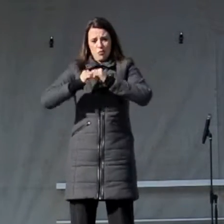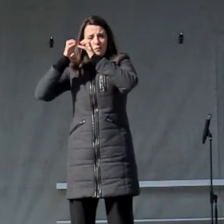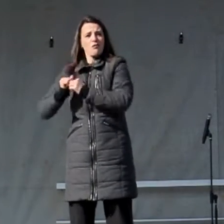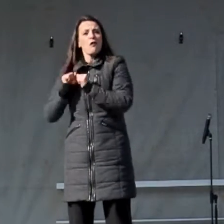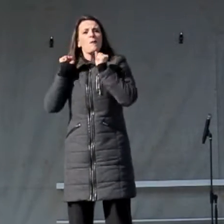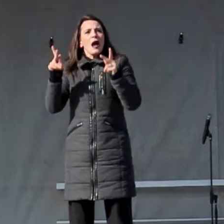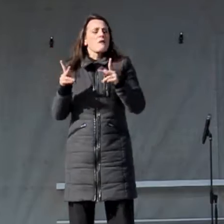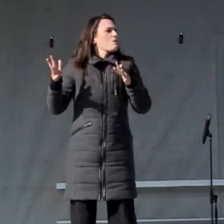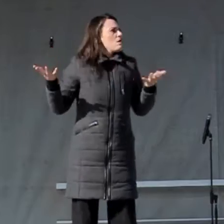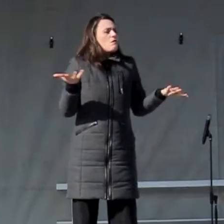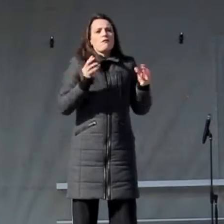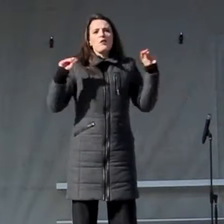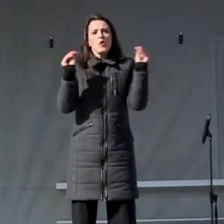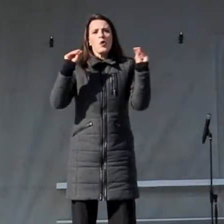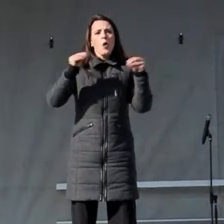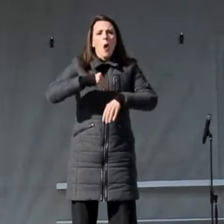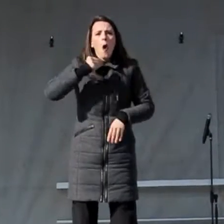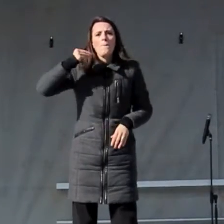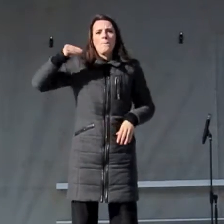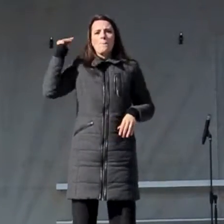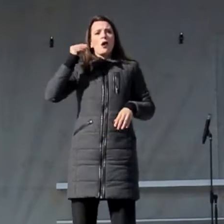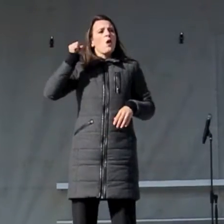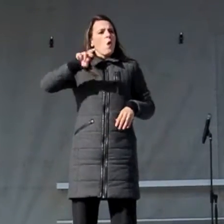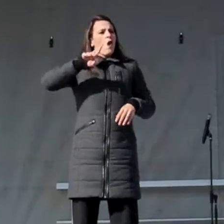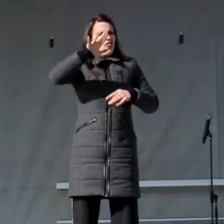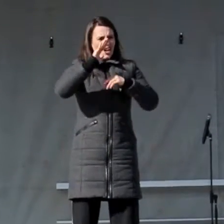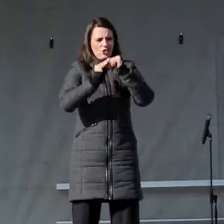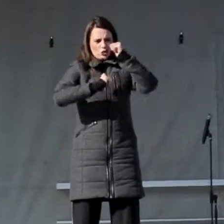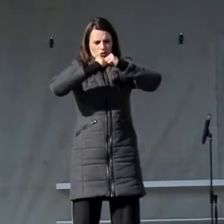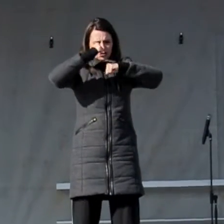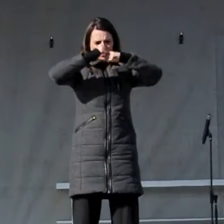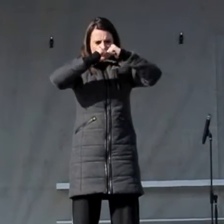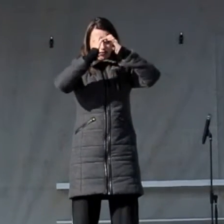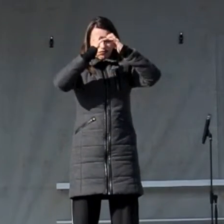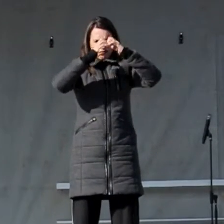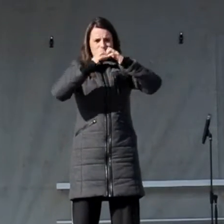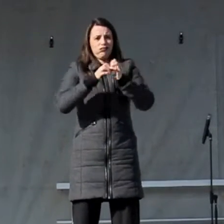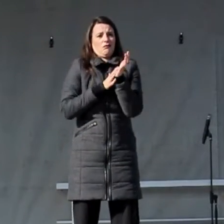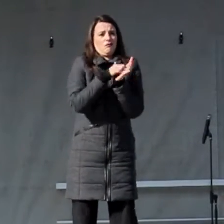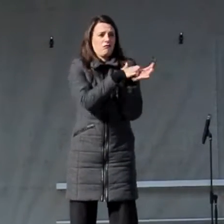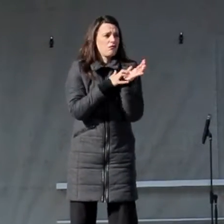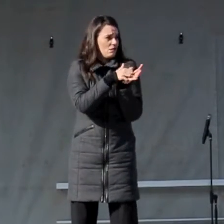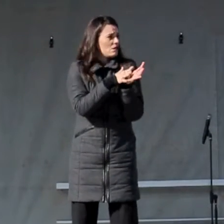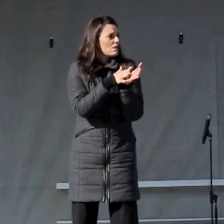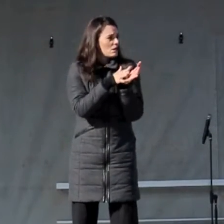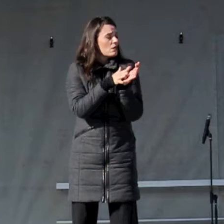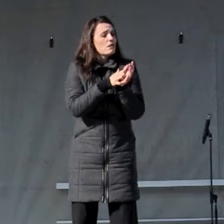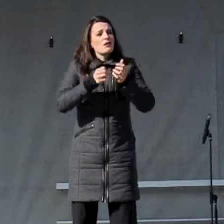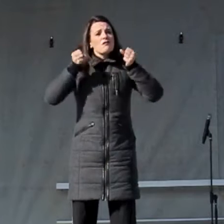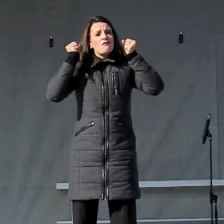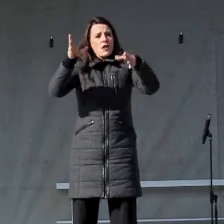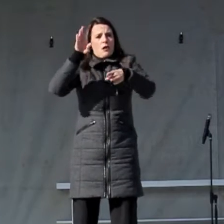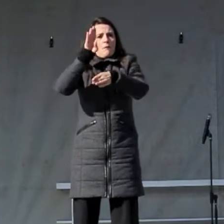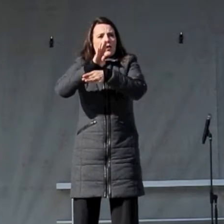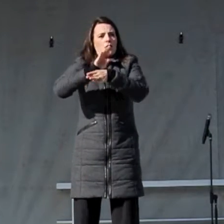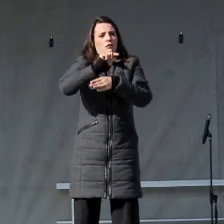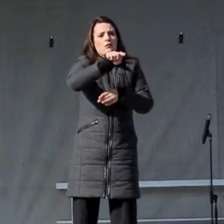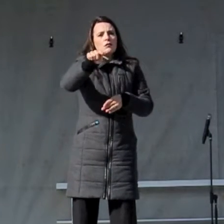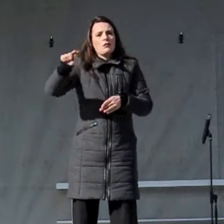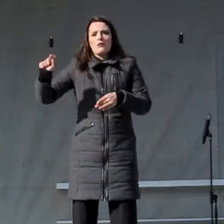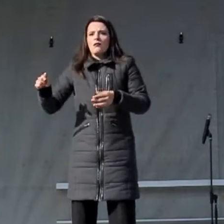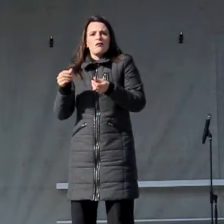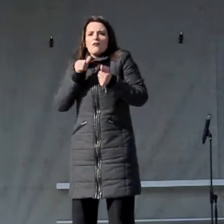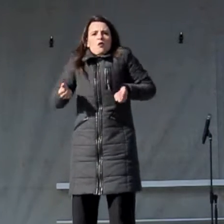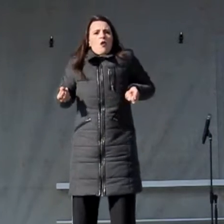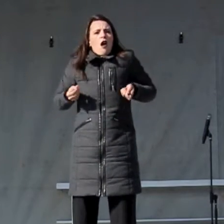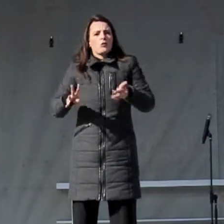homeless or living in dilapidated structures. Businesses have lost all sorts of making